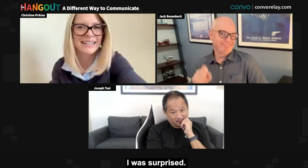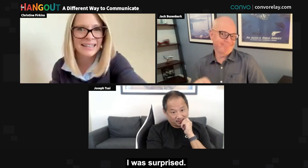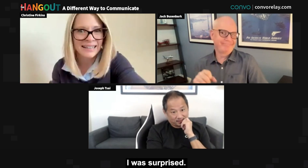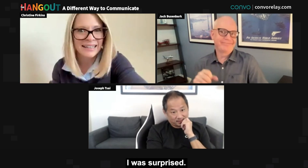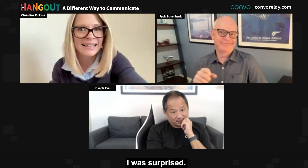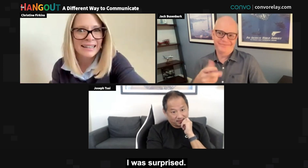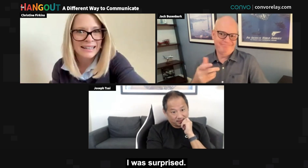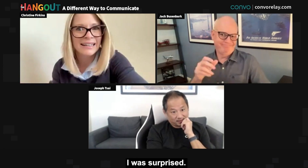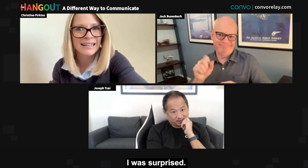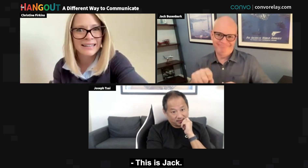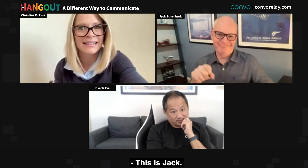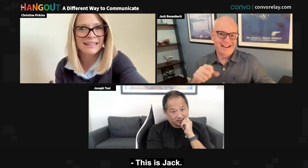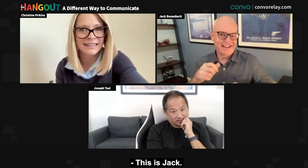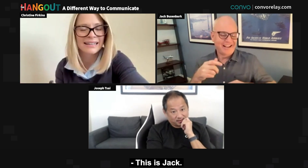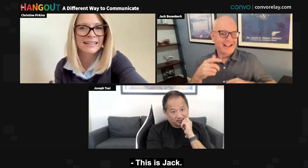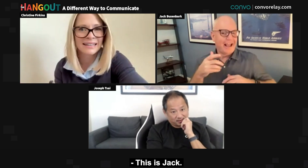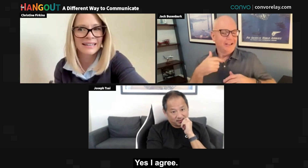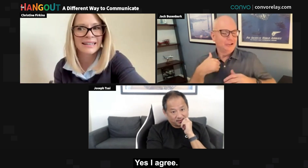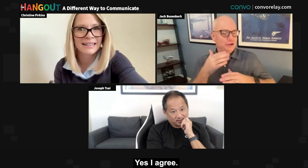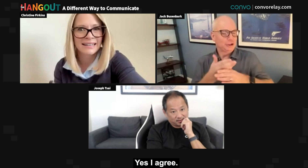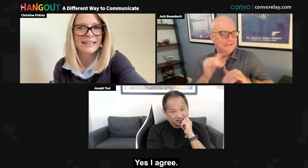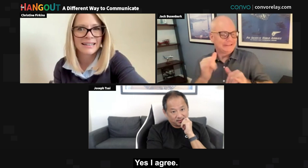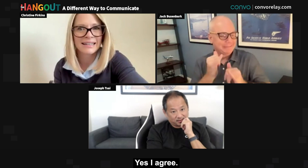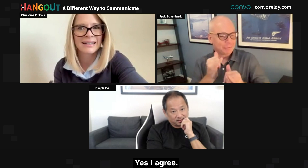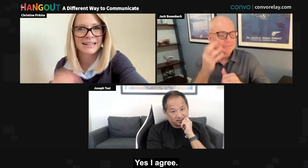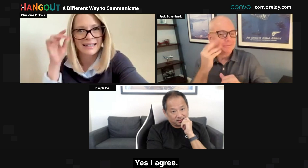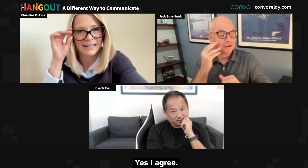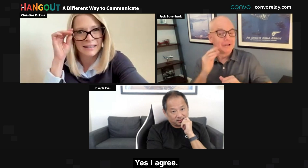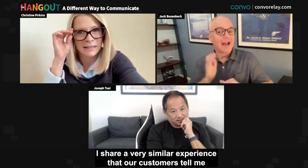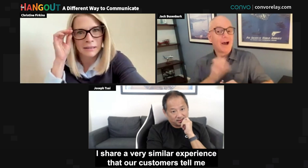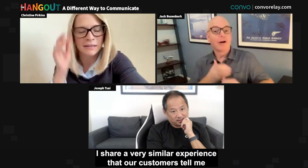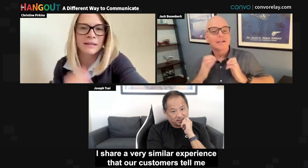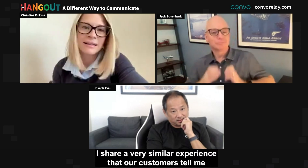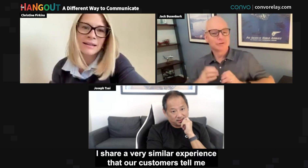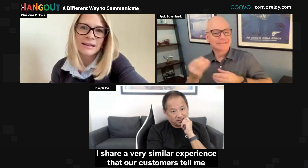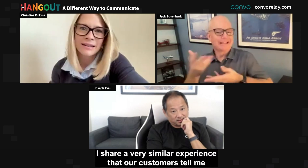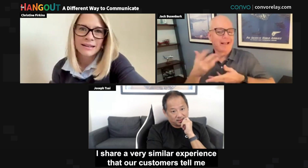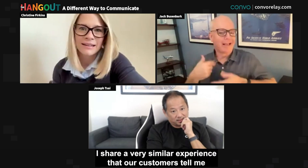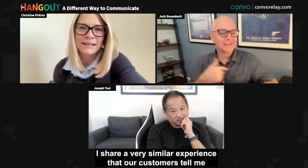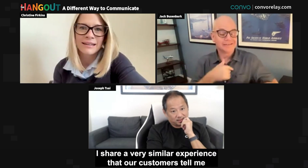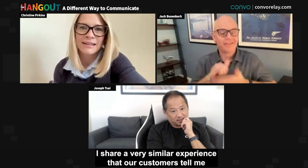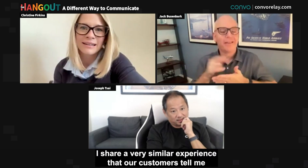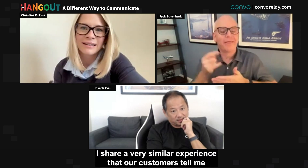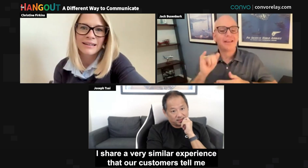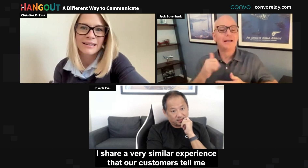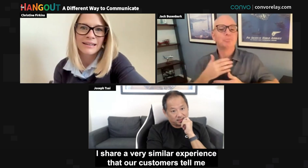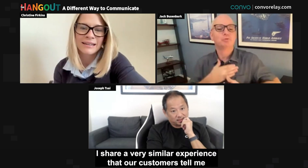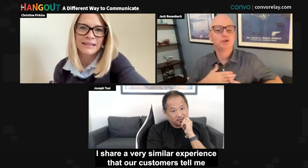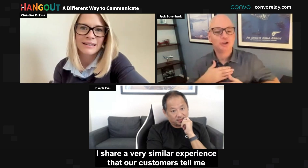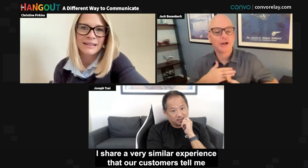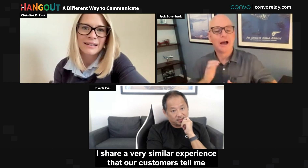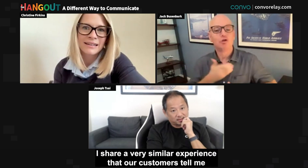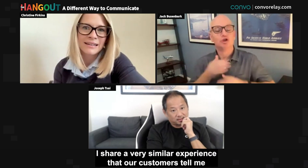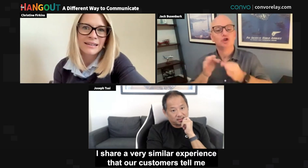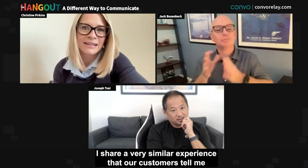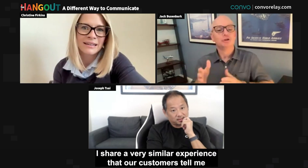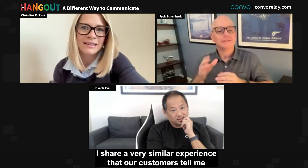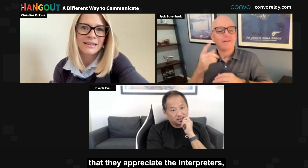surprised. This is Jack. Yes, I agree. I share a very similar experience. The customers tell me that